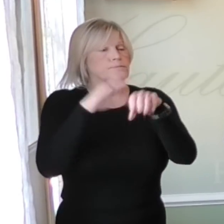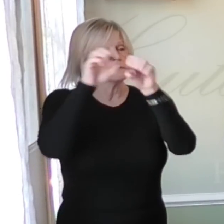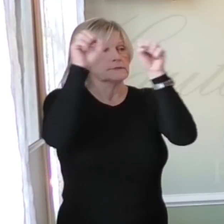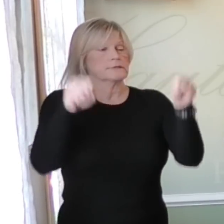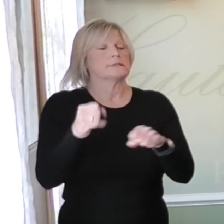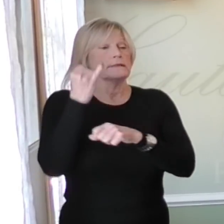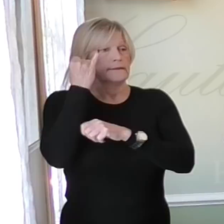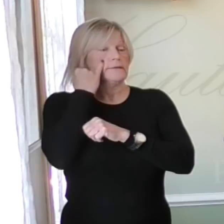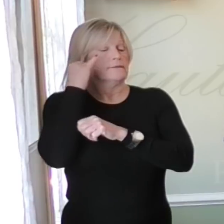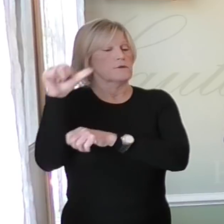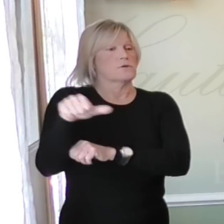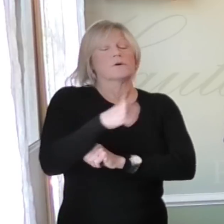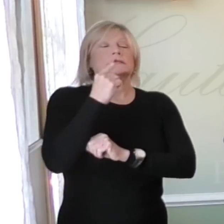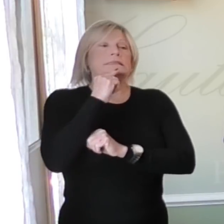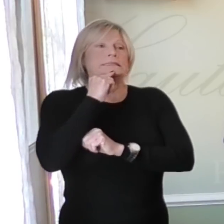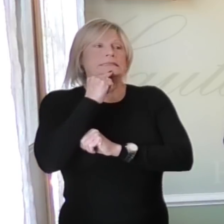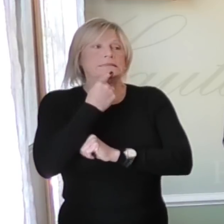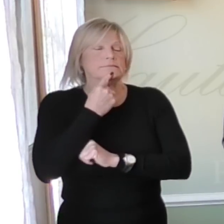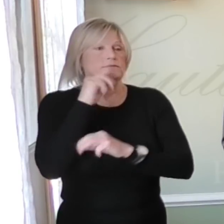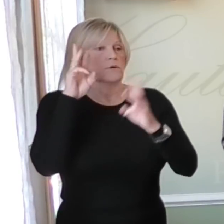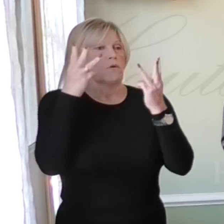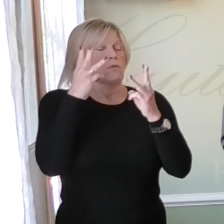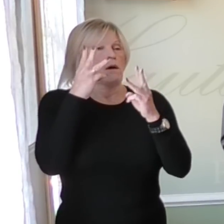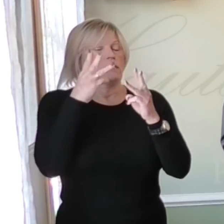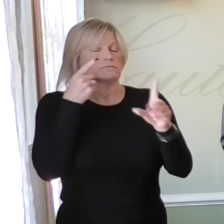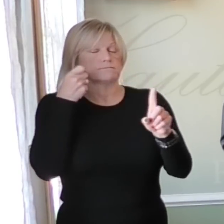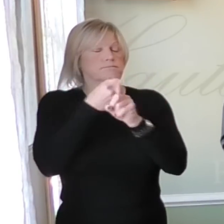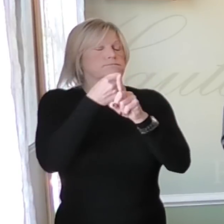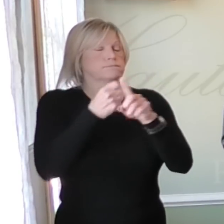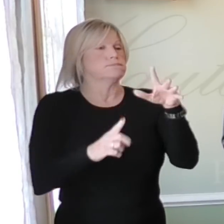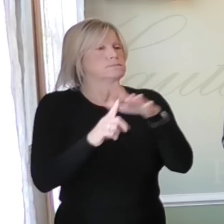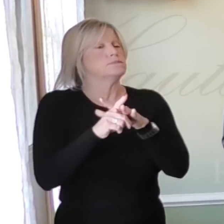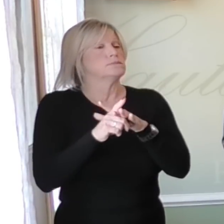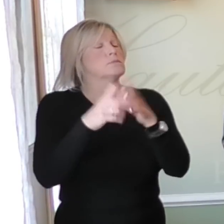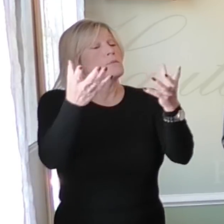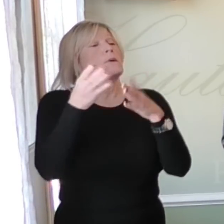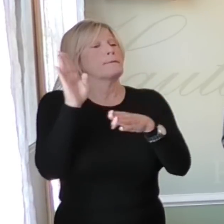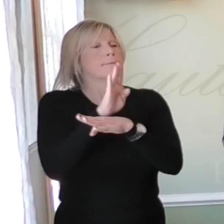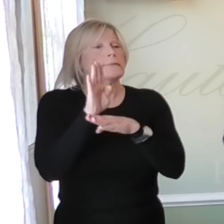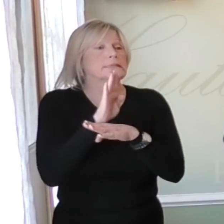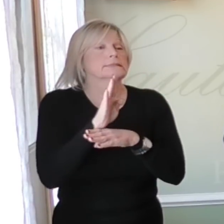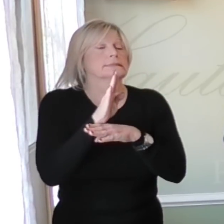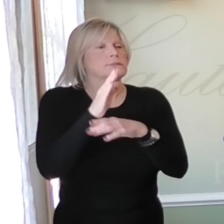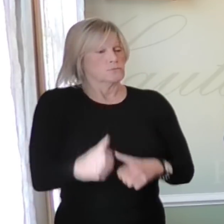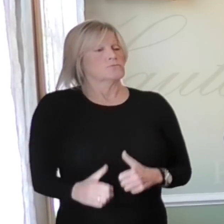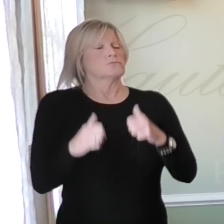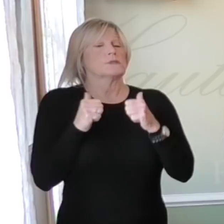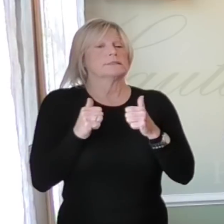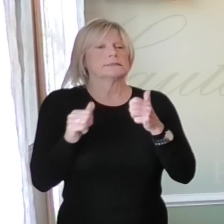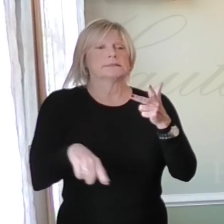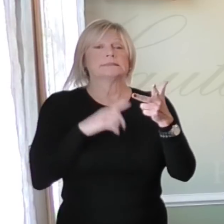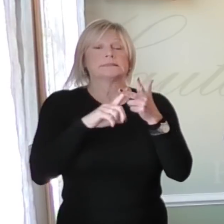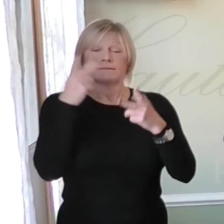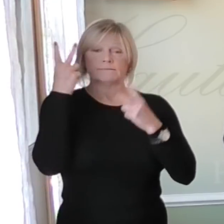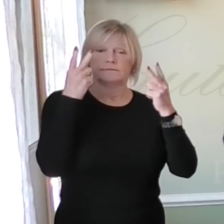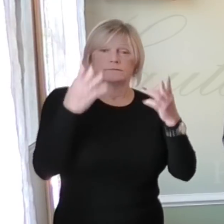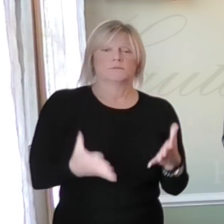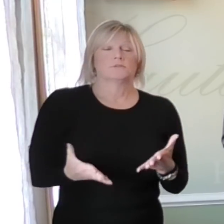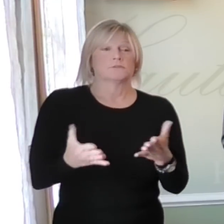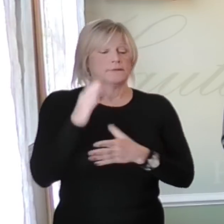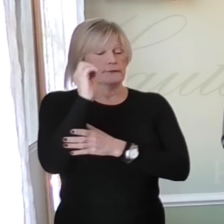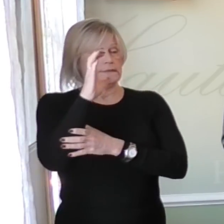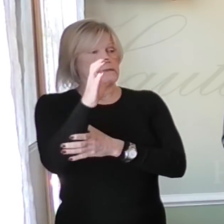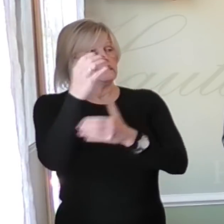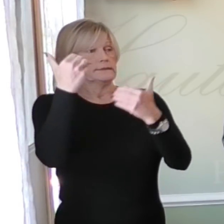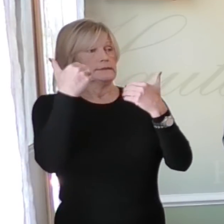case of another severe weather event. We want the businesses, residents, and visitors of Ellicott